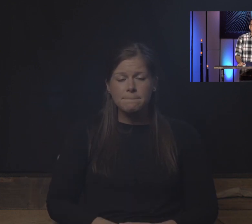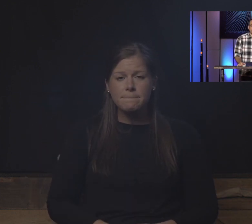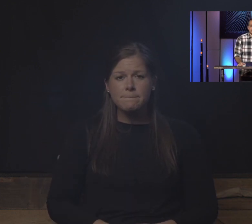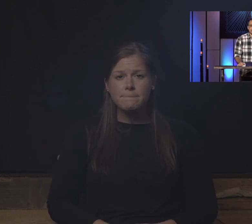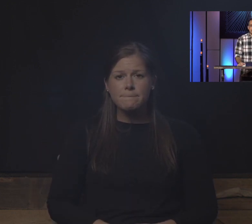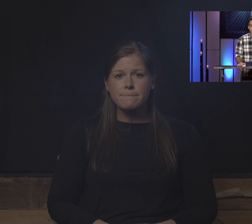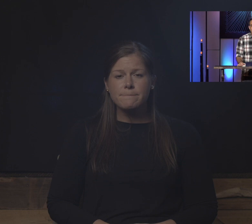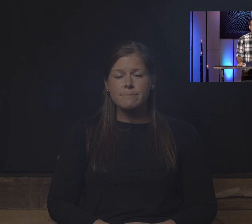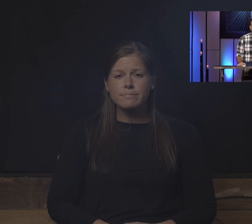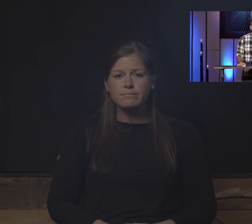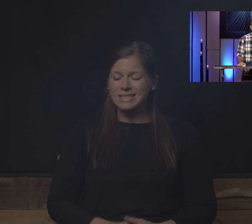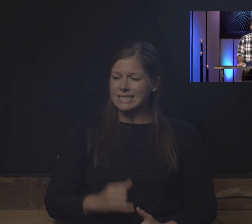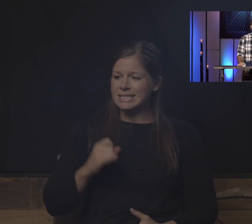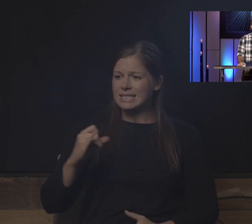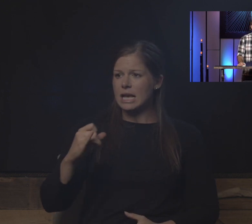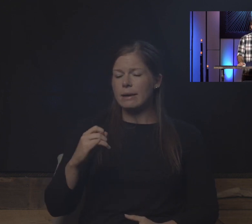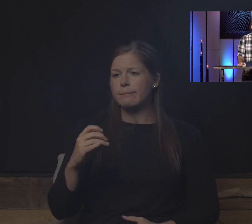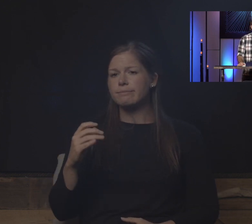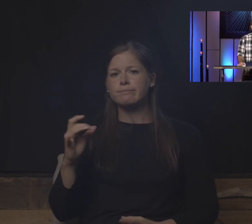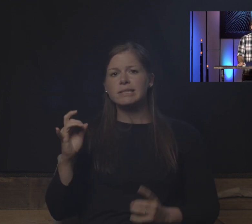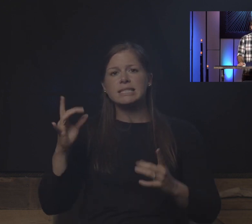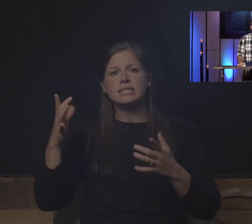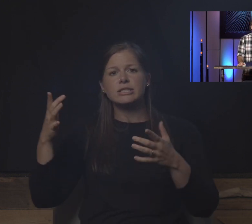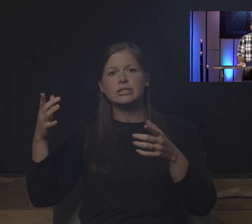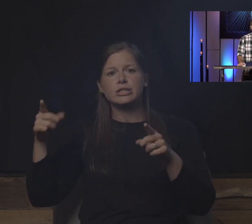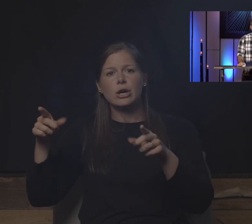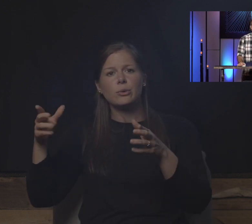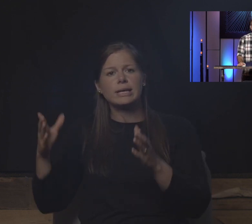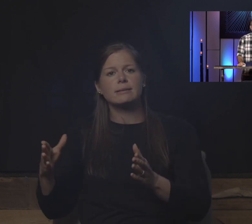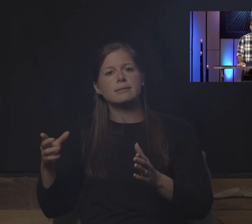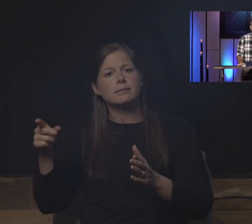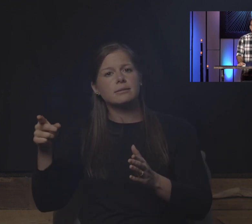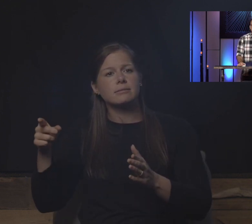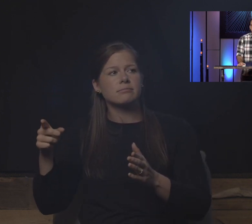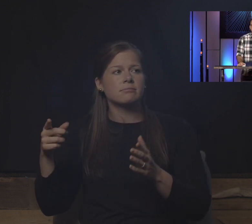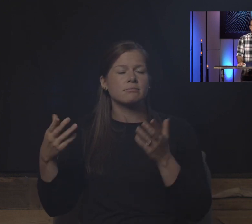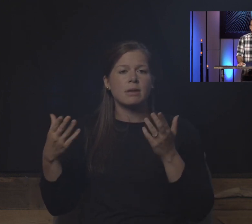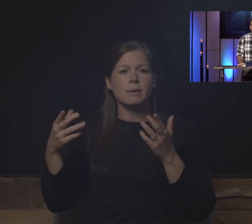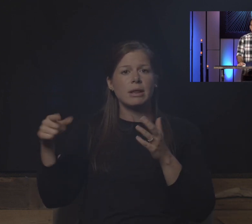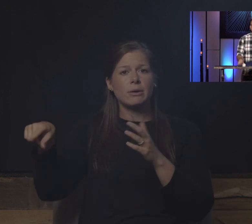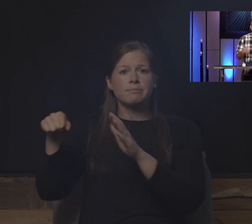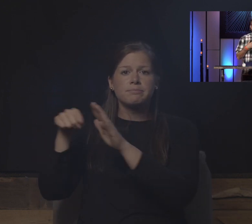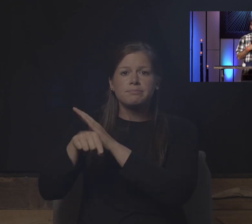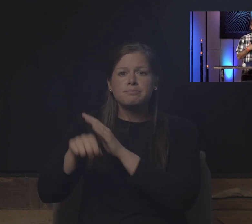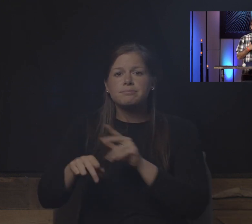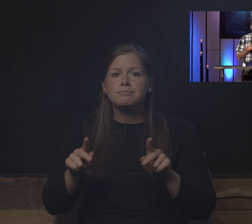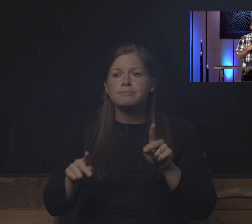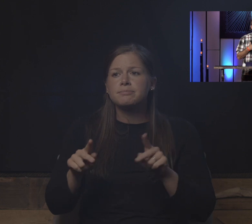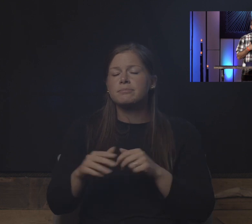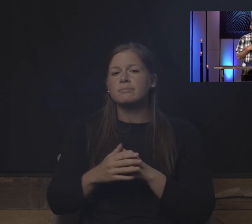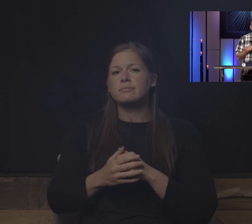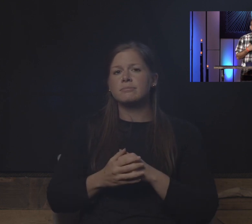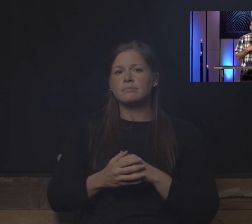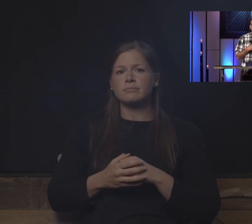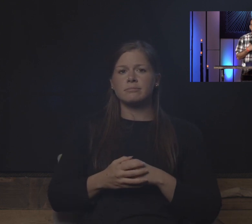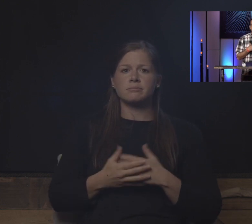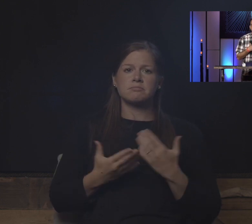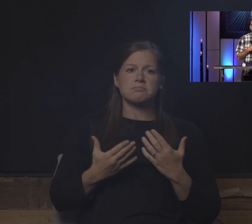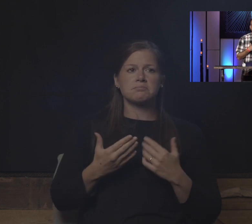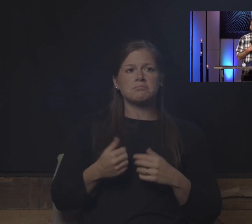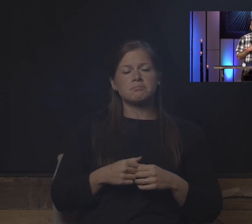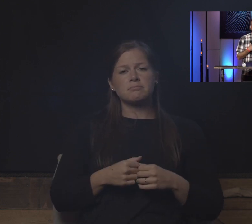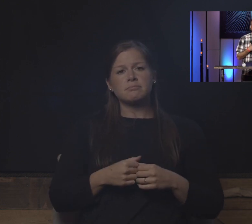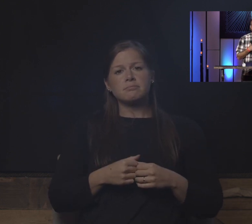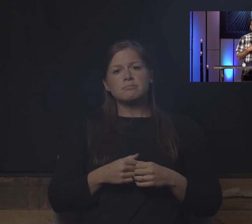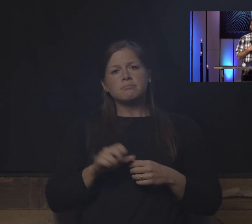That terrorist in Iran, "There, but for the grace of God, goes me." "There, but for the